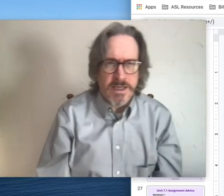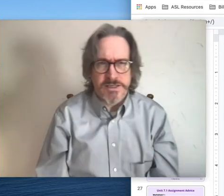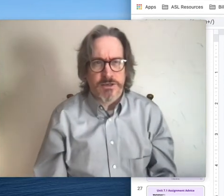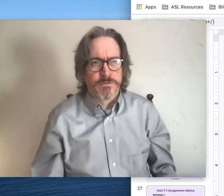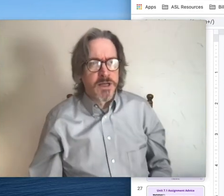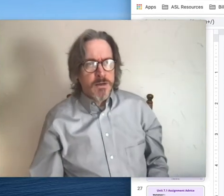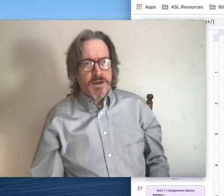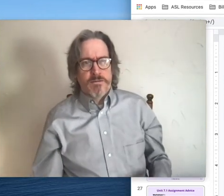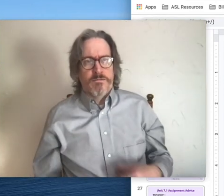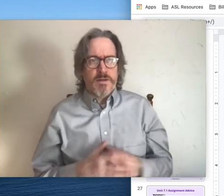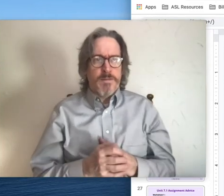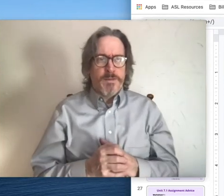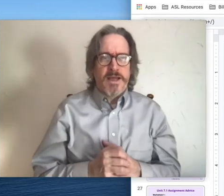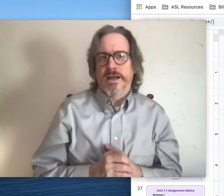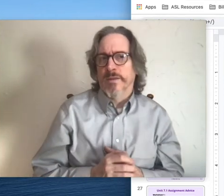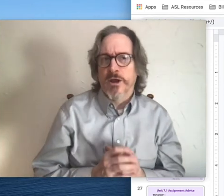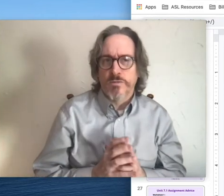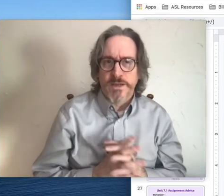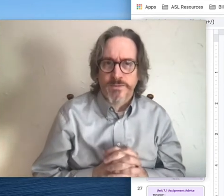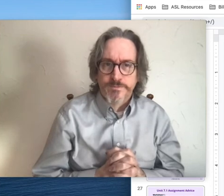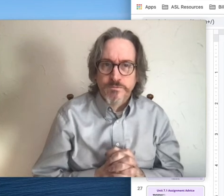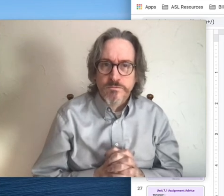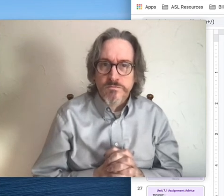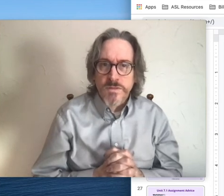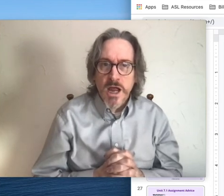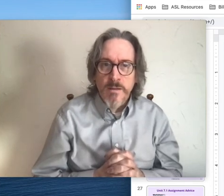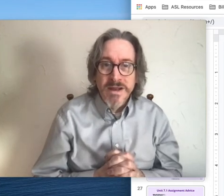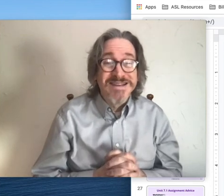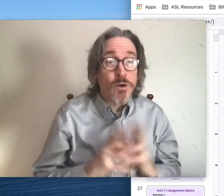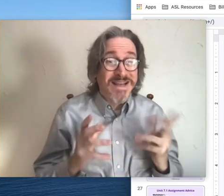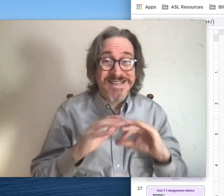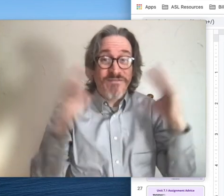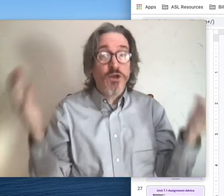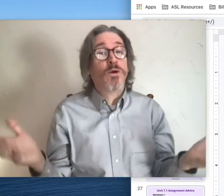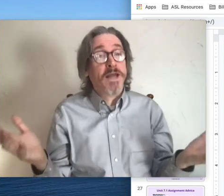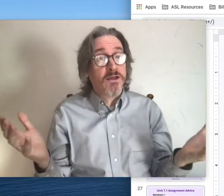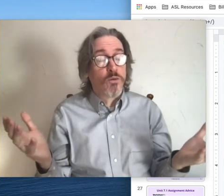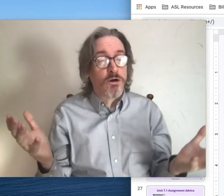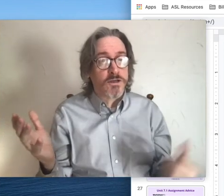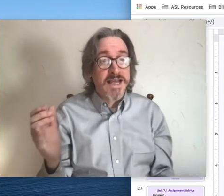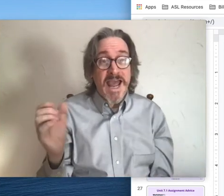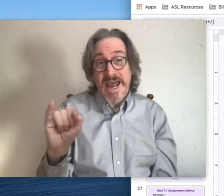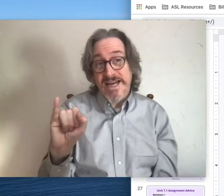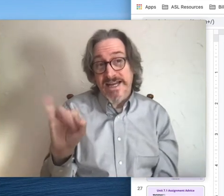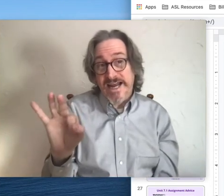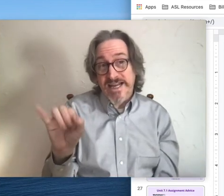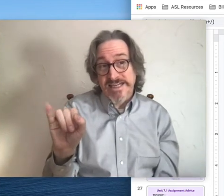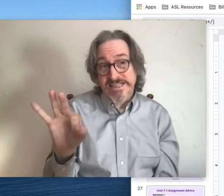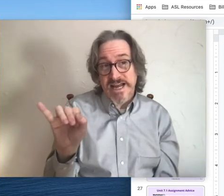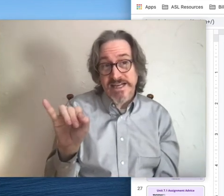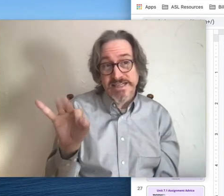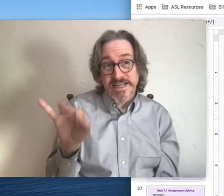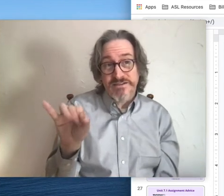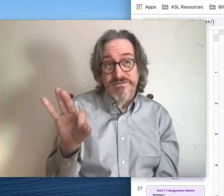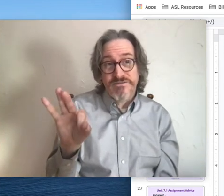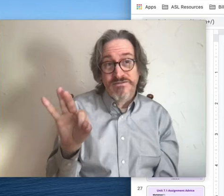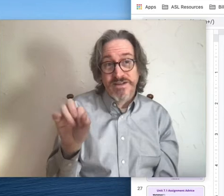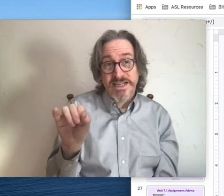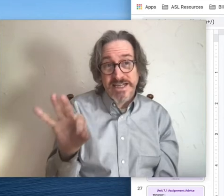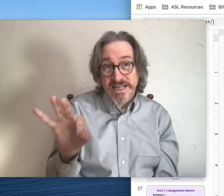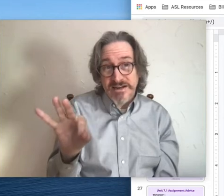them easier, but I may be getting my hopes up. So it's if you were king of the world, and he signs